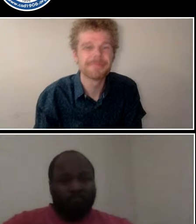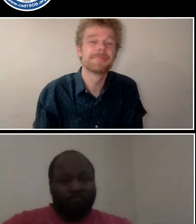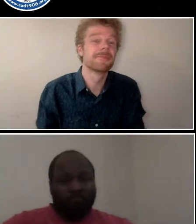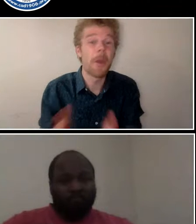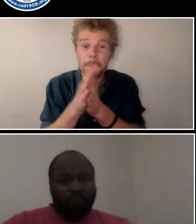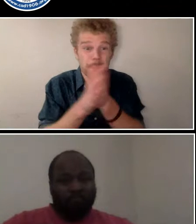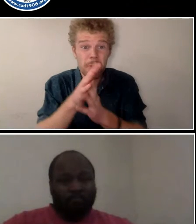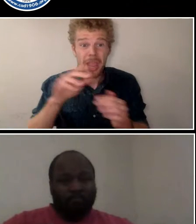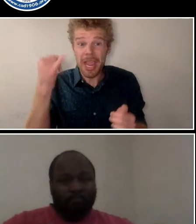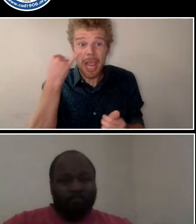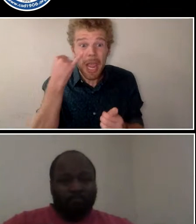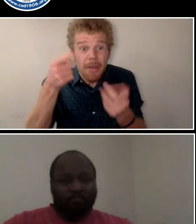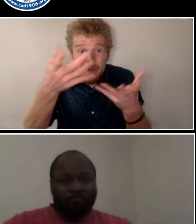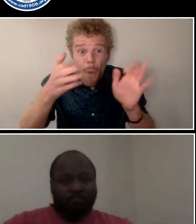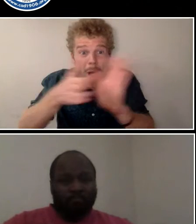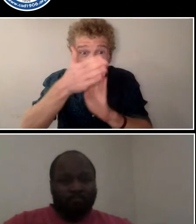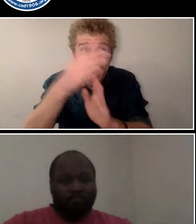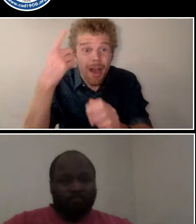area.